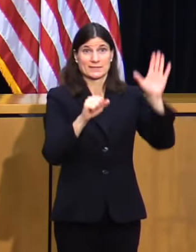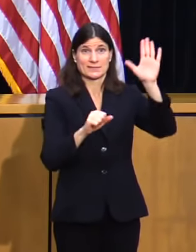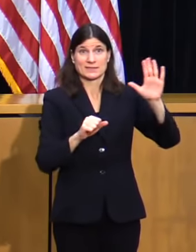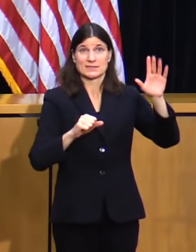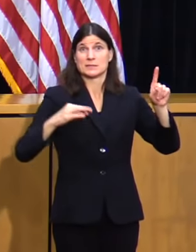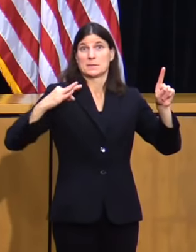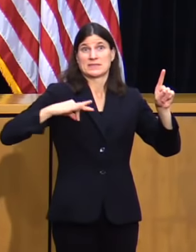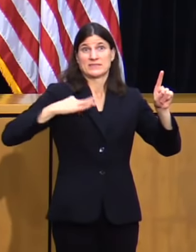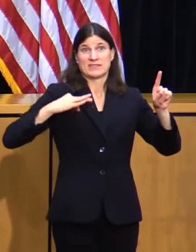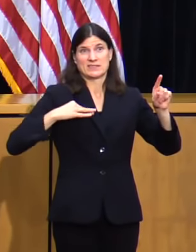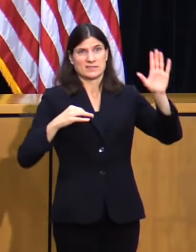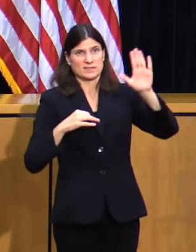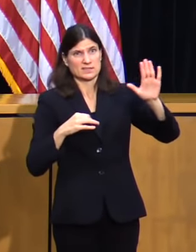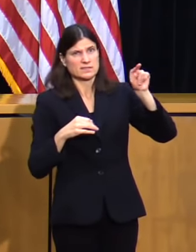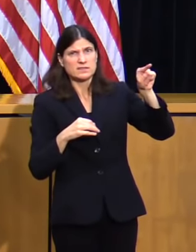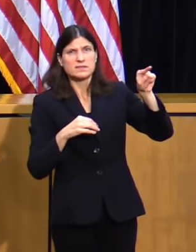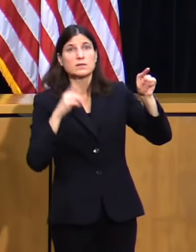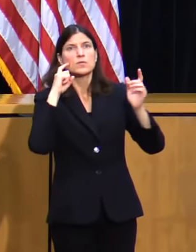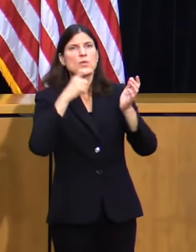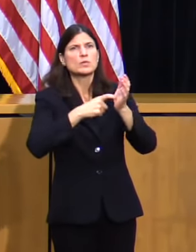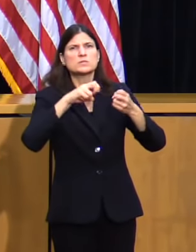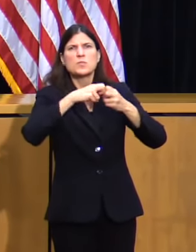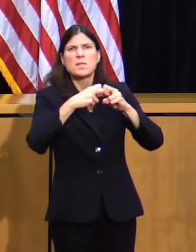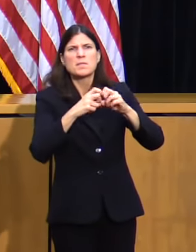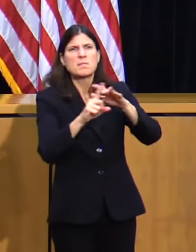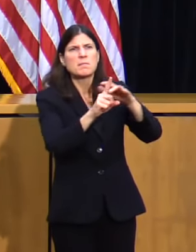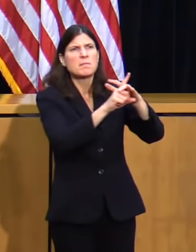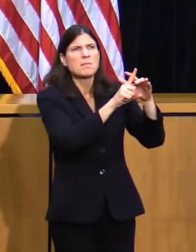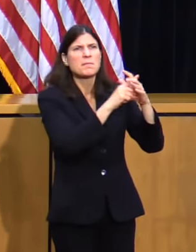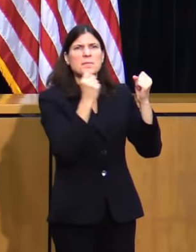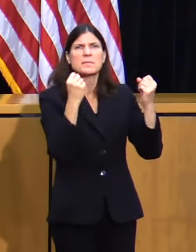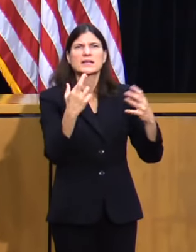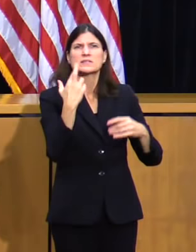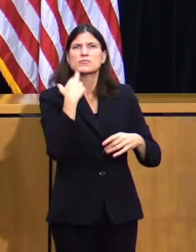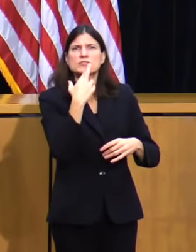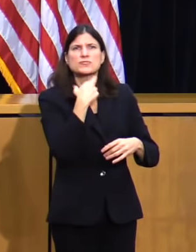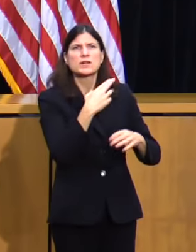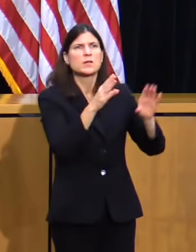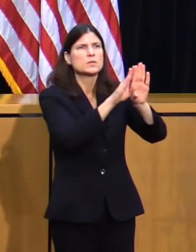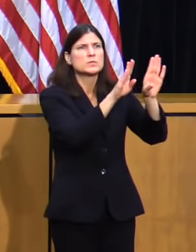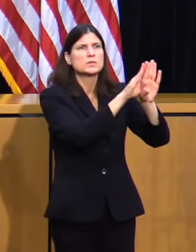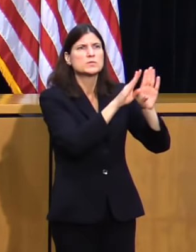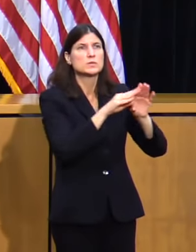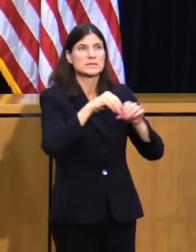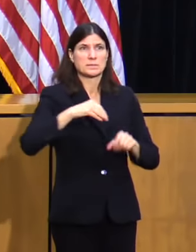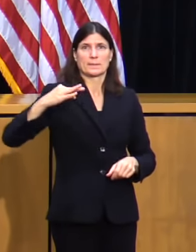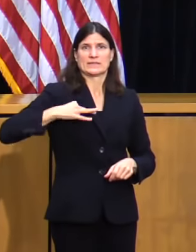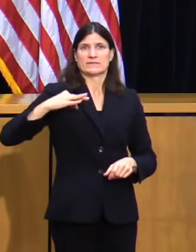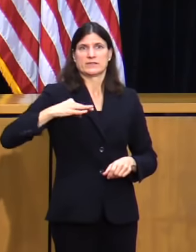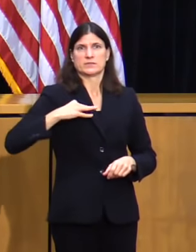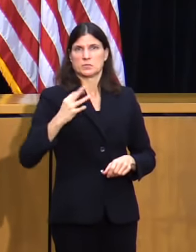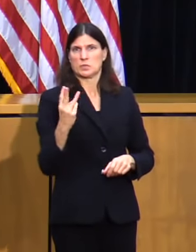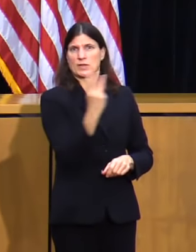point. Is that the right approach? And have you been in contact with people out there? Well, we've said many times when it comes